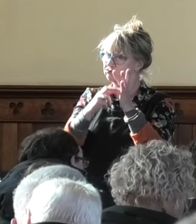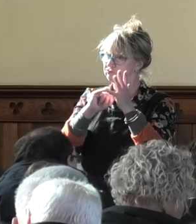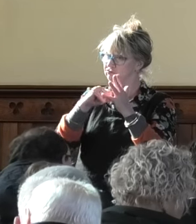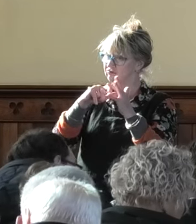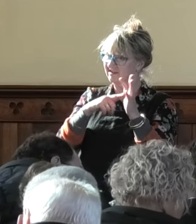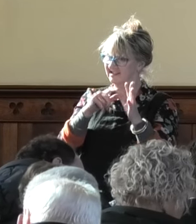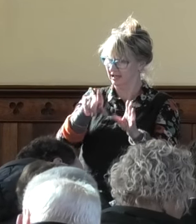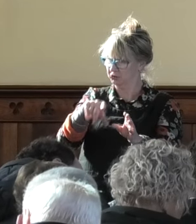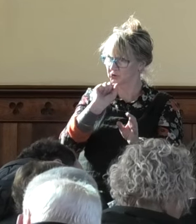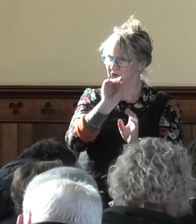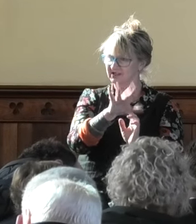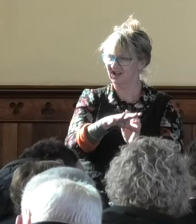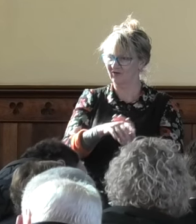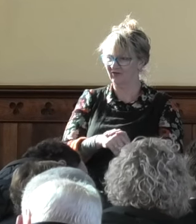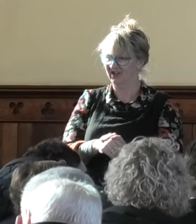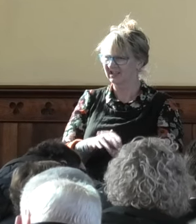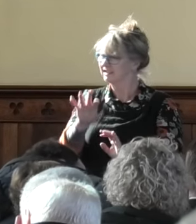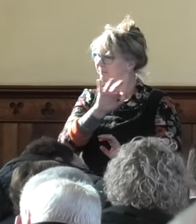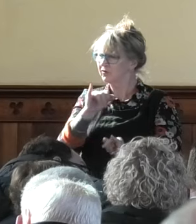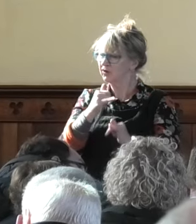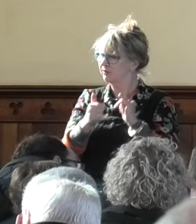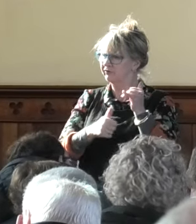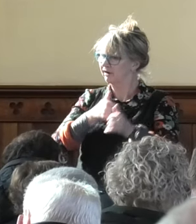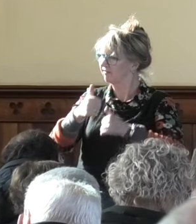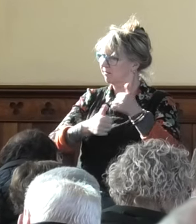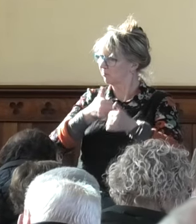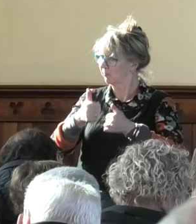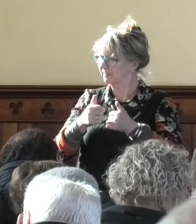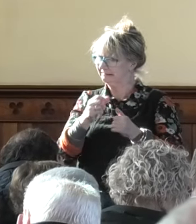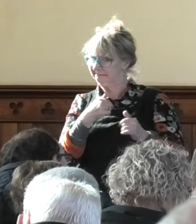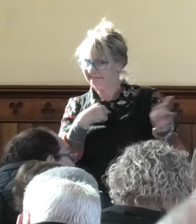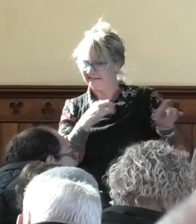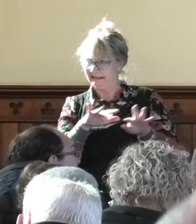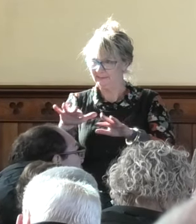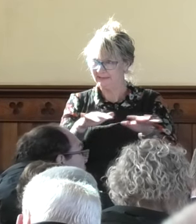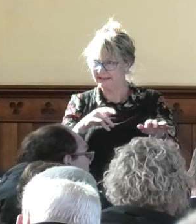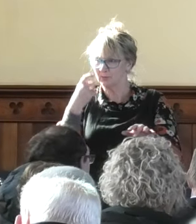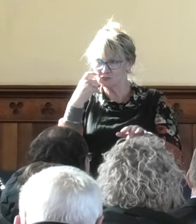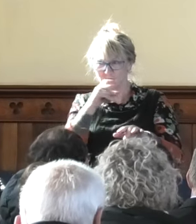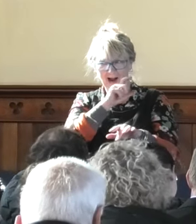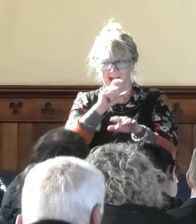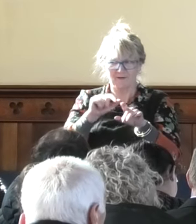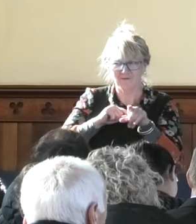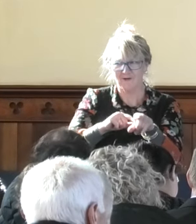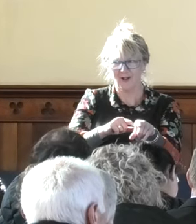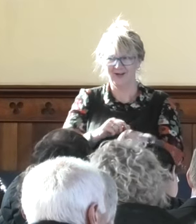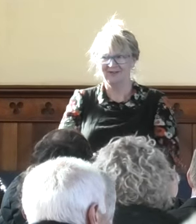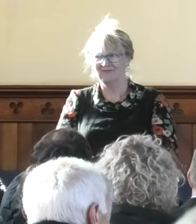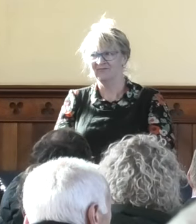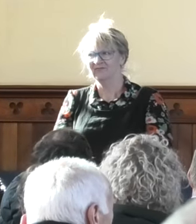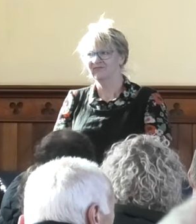for us that is not so well known by either the pianist or myself. However, we're confident that we'll be able to carry this one